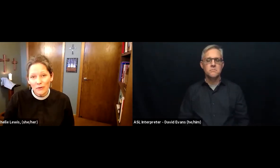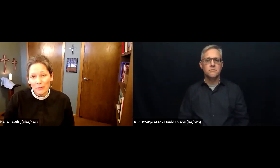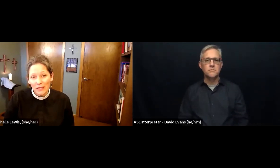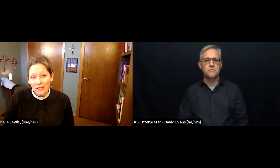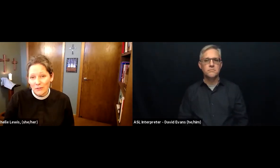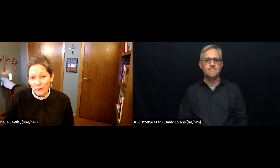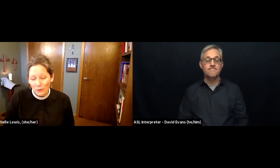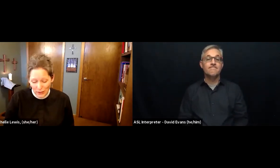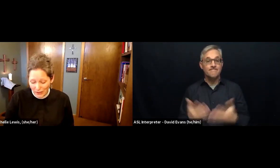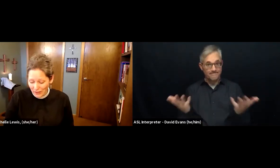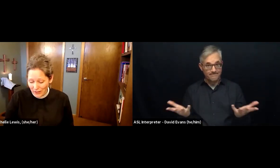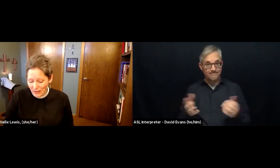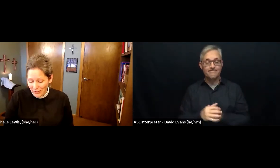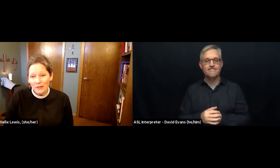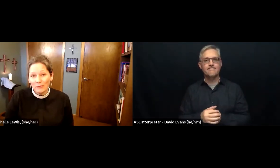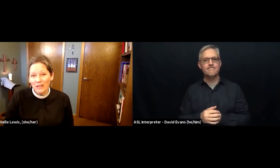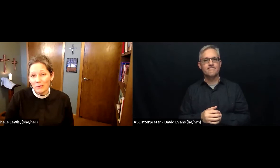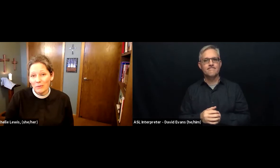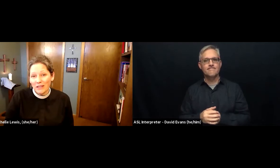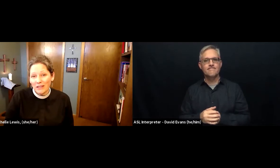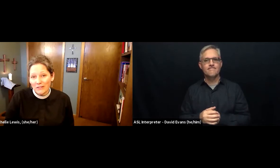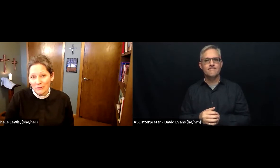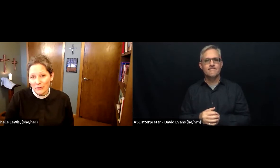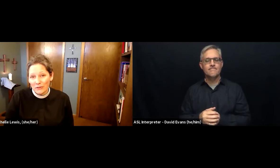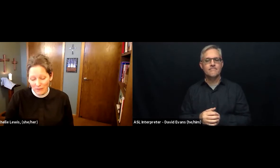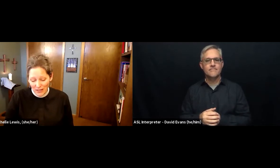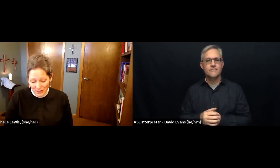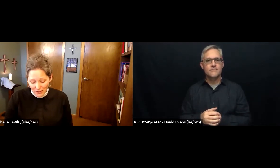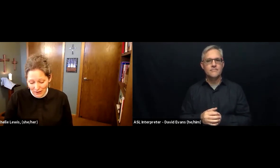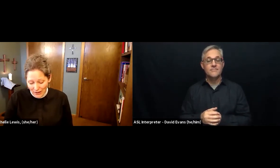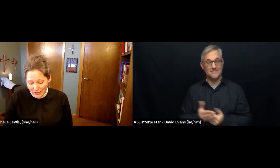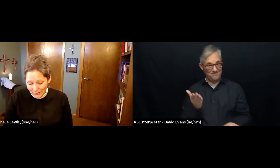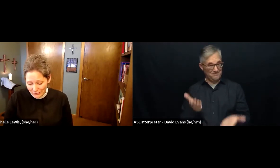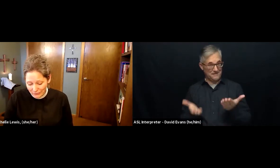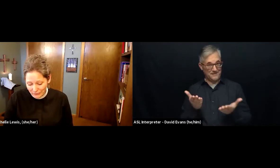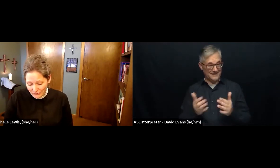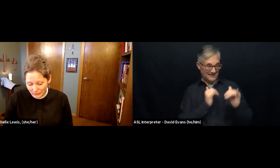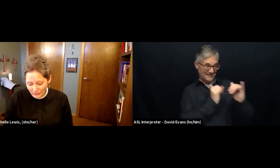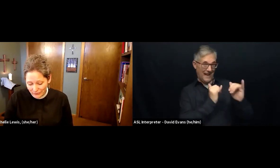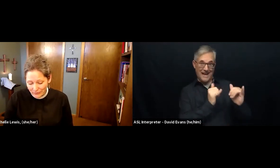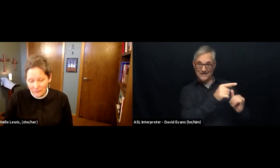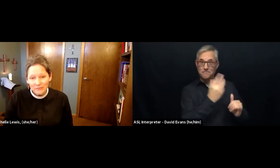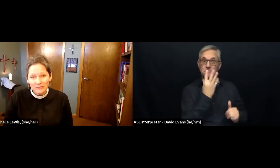So we too may begin to lose faith in God.